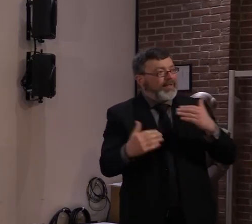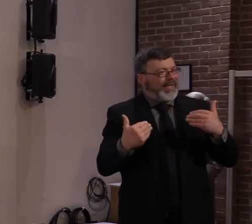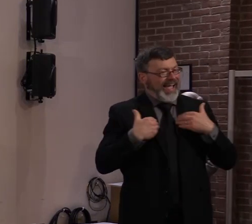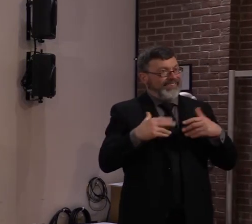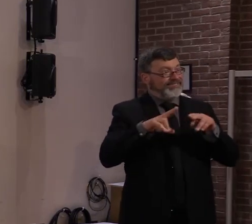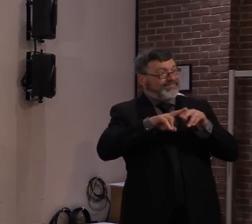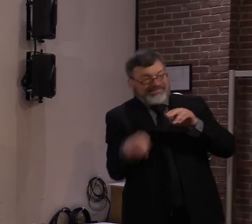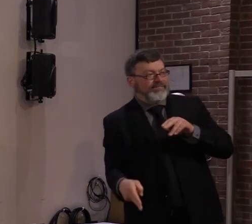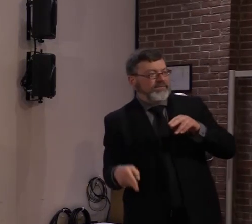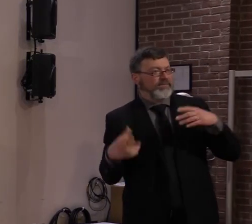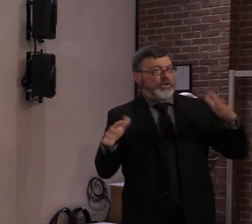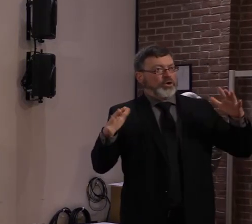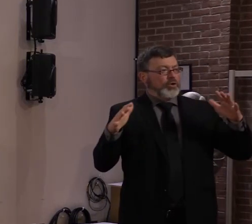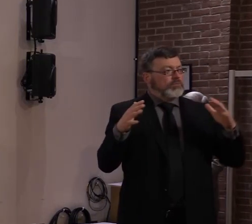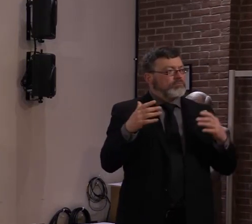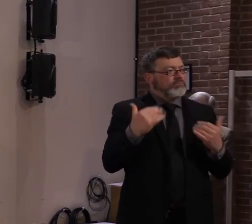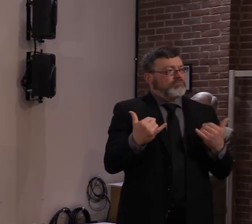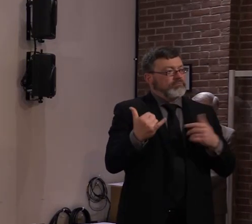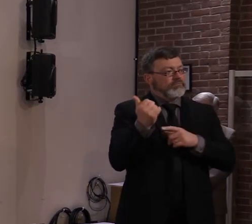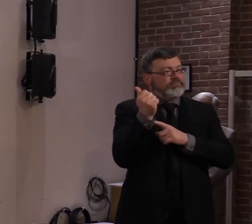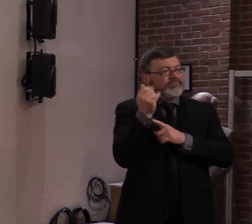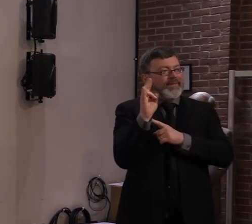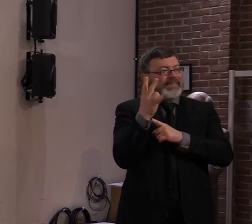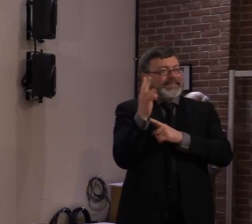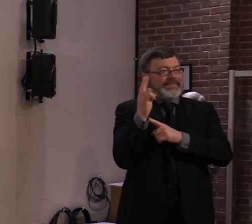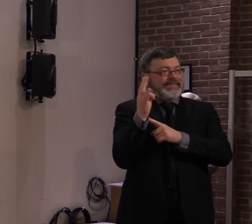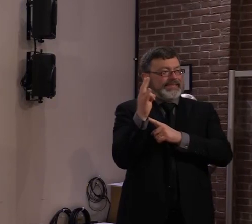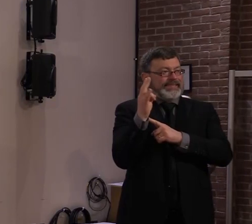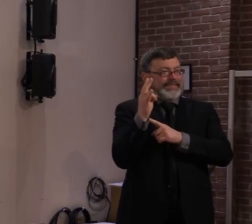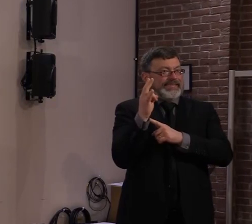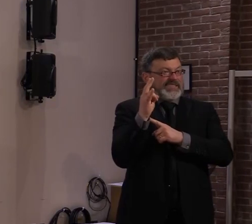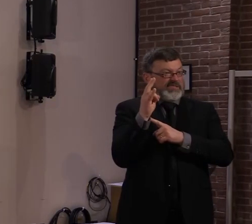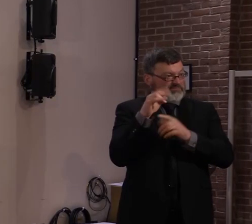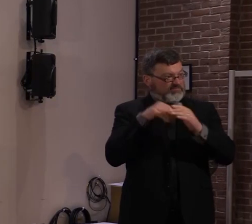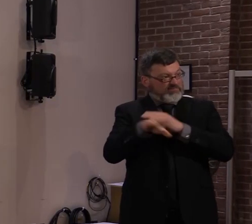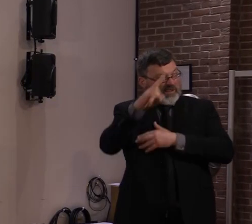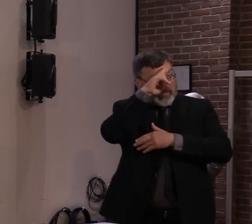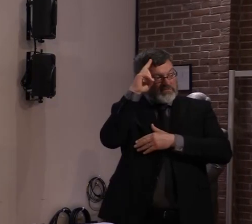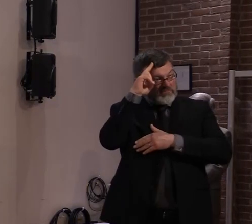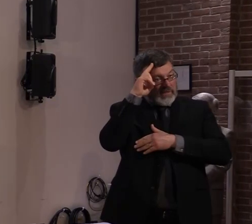last couple days and are now 17 today, with 5 in the ICU.